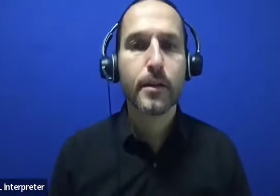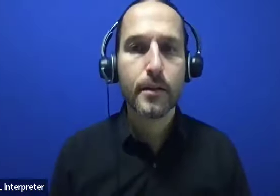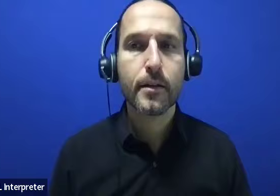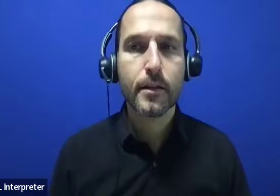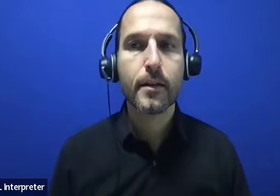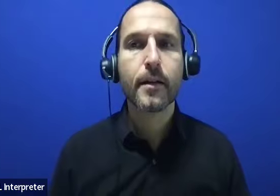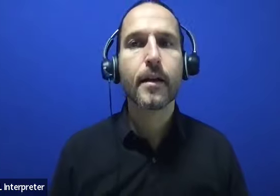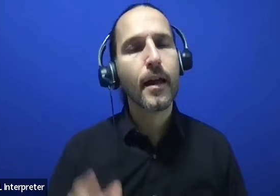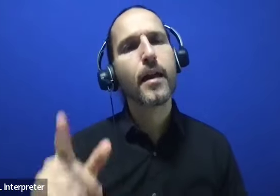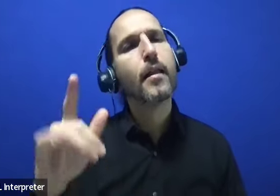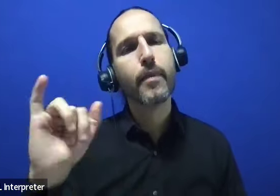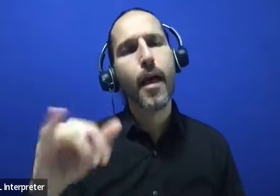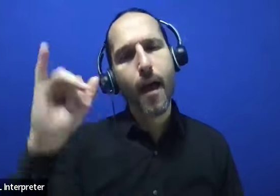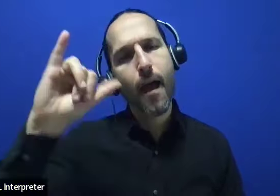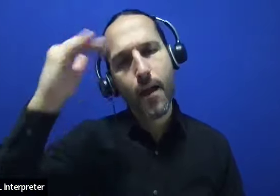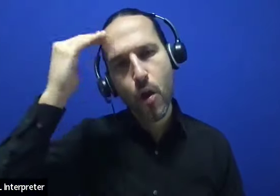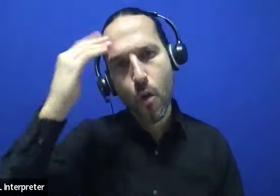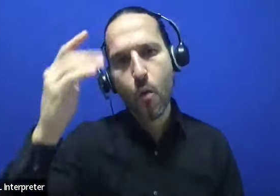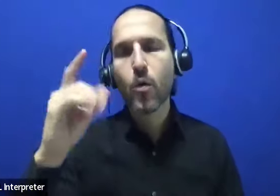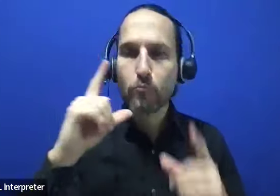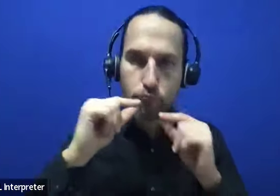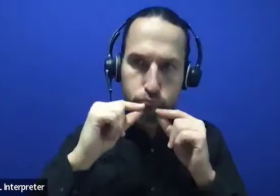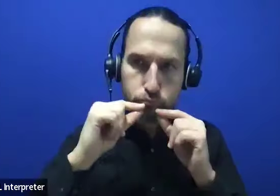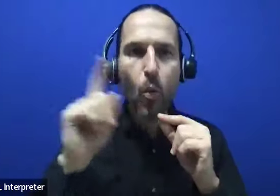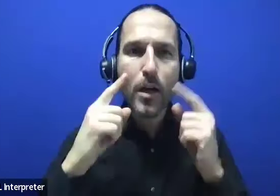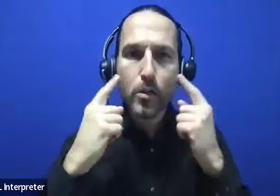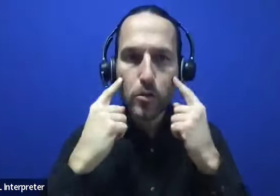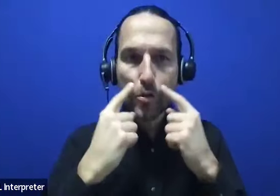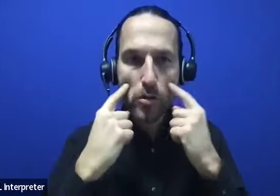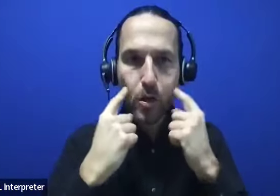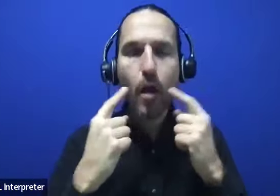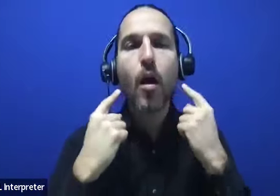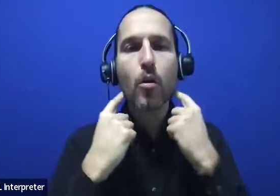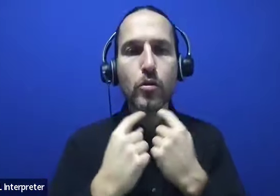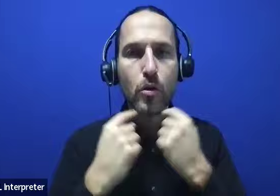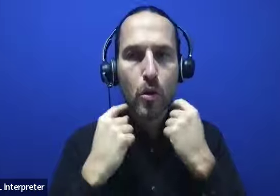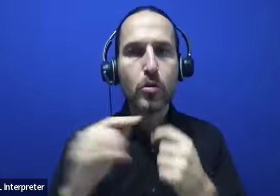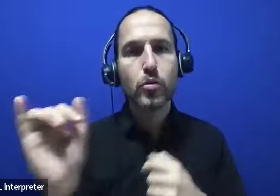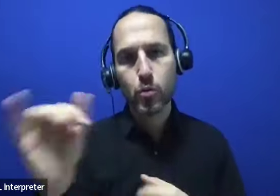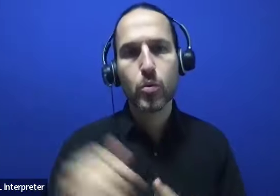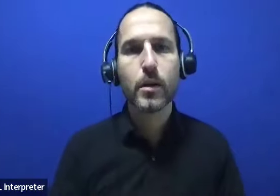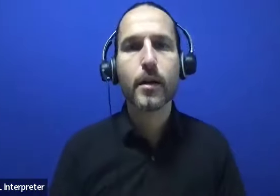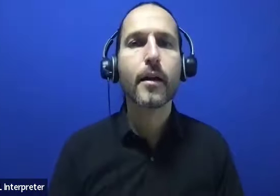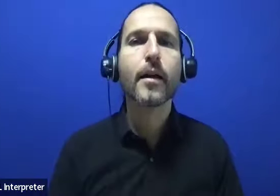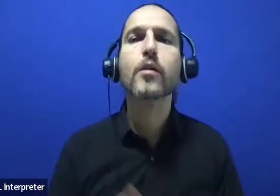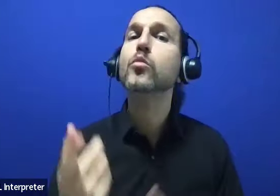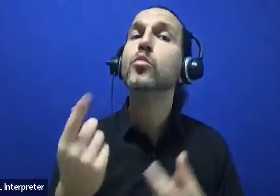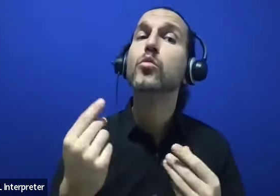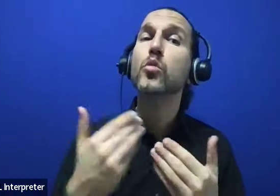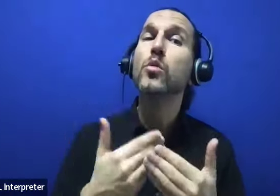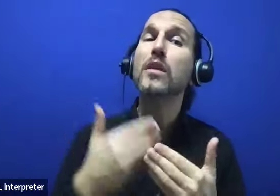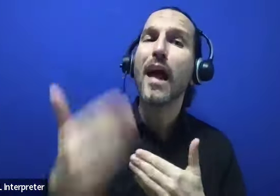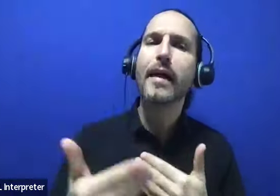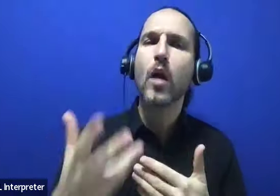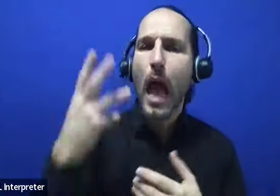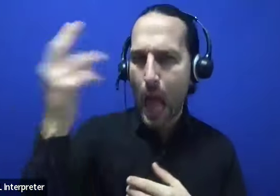So that gives him information about where his lips are, where his cheeks are, where his jaw is. He's about to go out for a walk. He